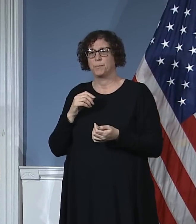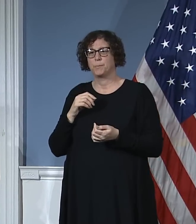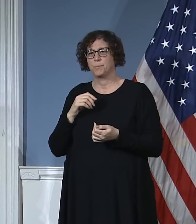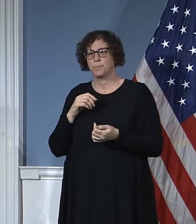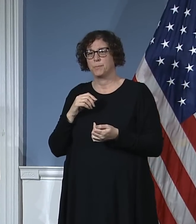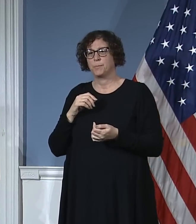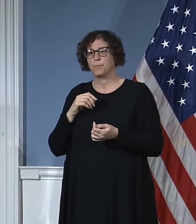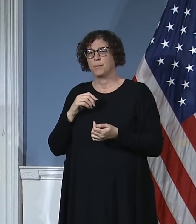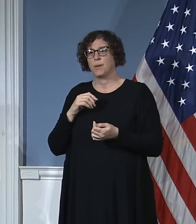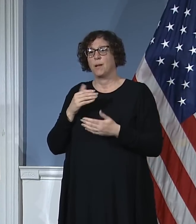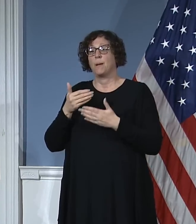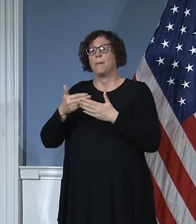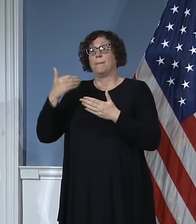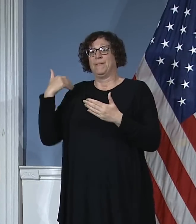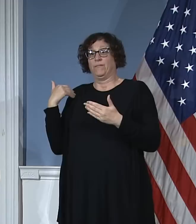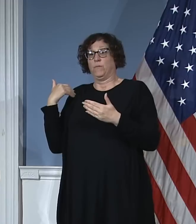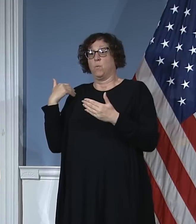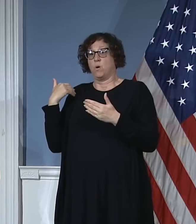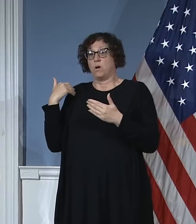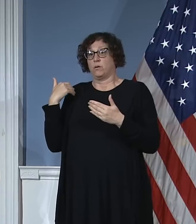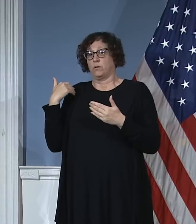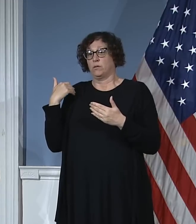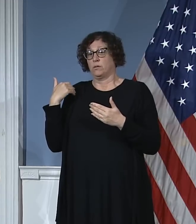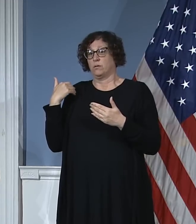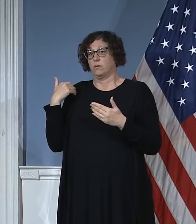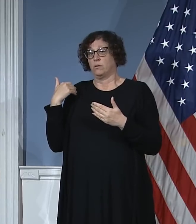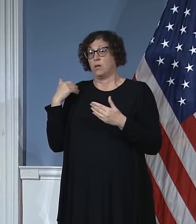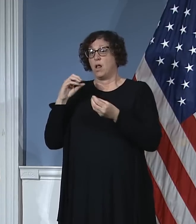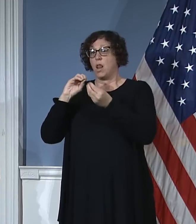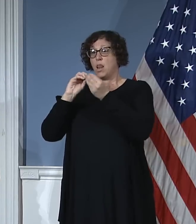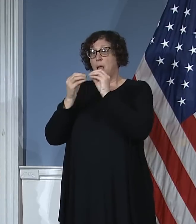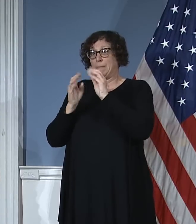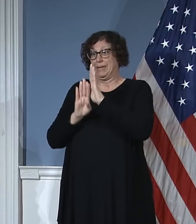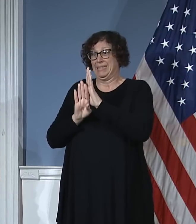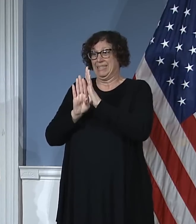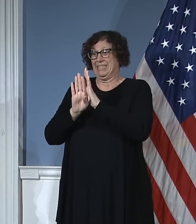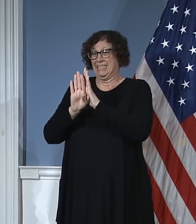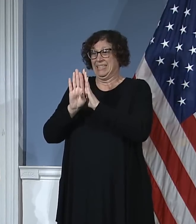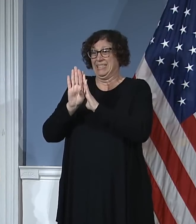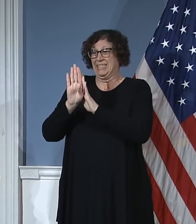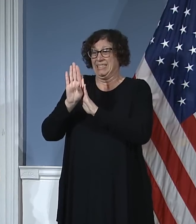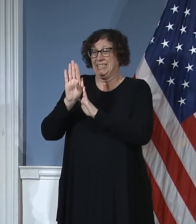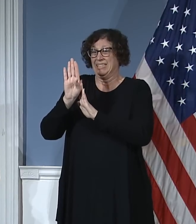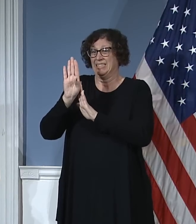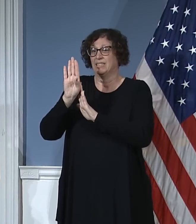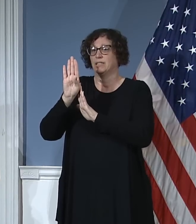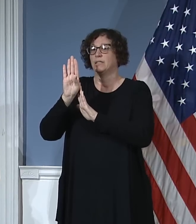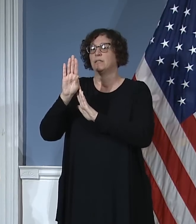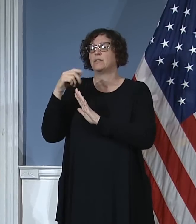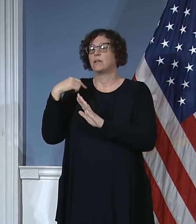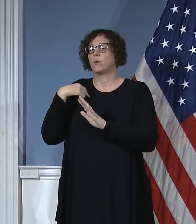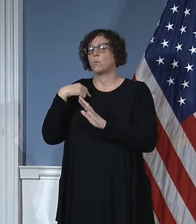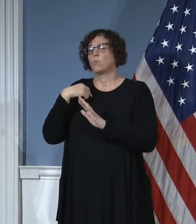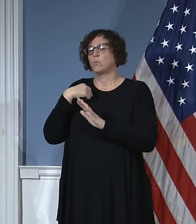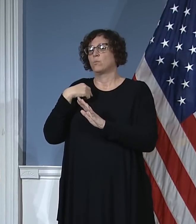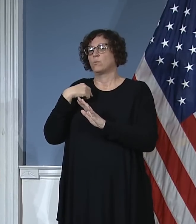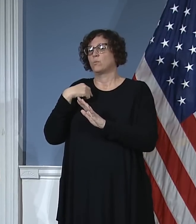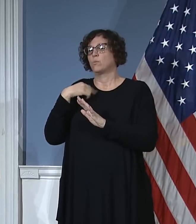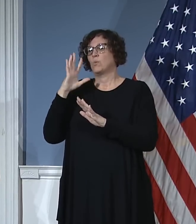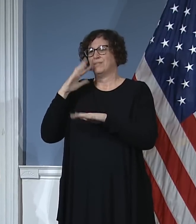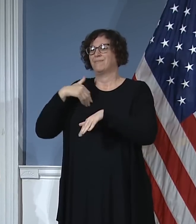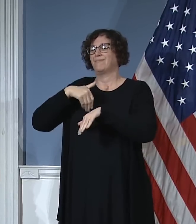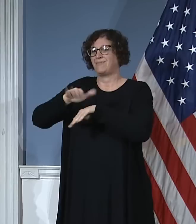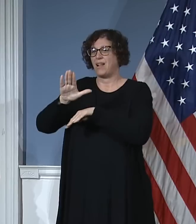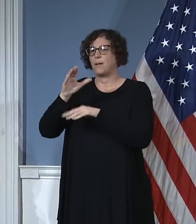start of this, the upscale in this outbreak, we had actually sent out a number of